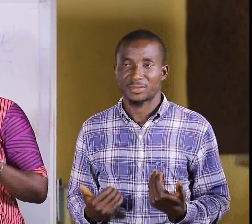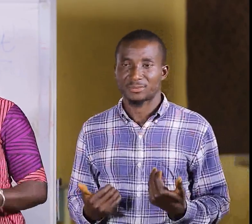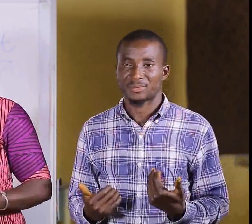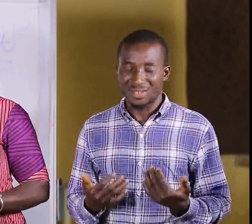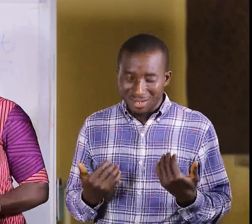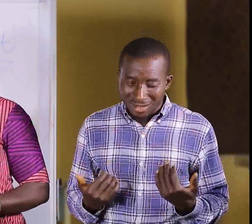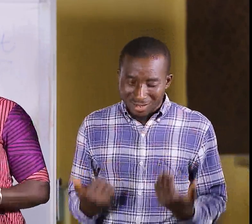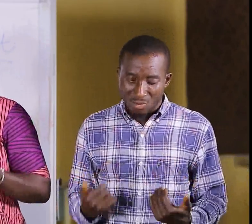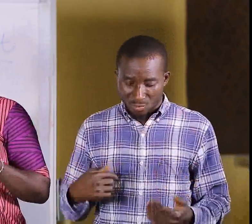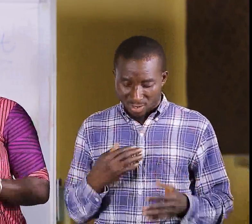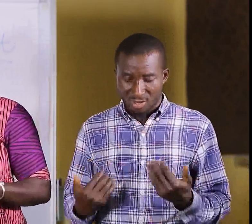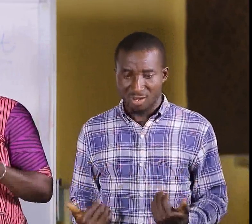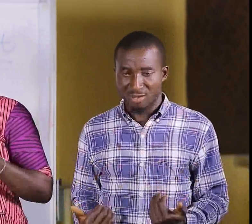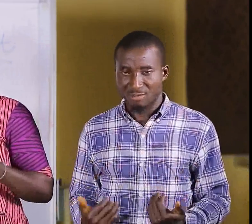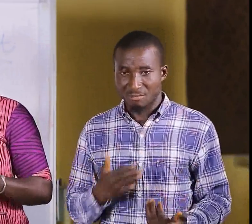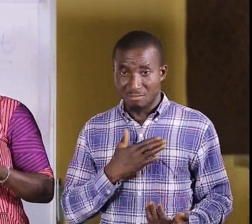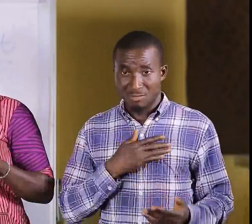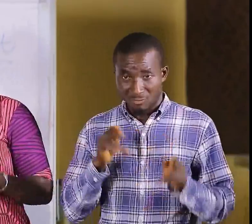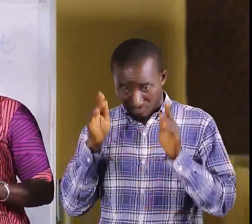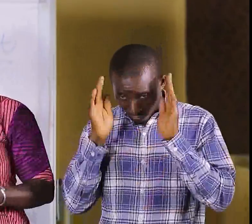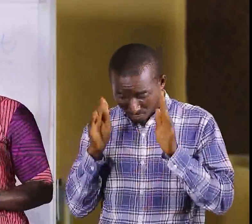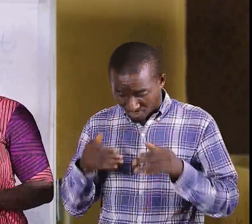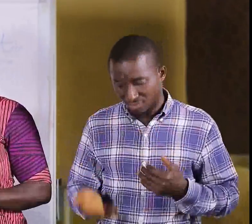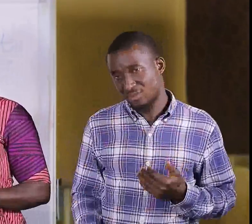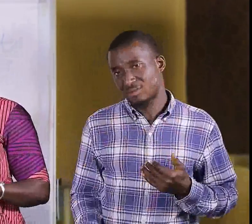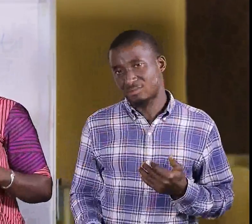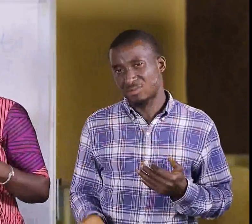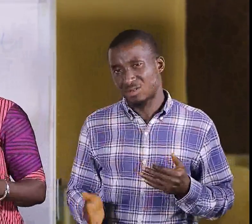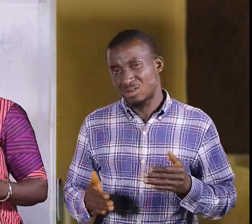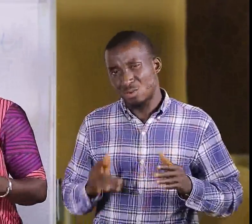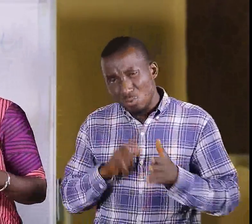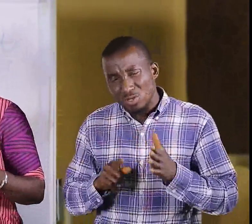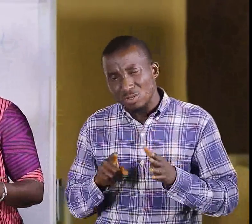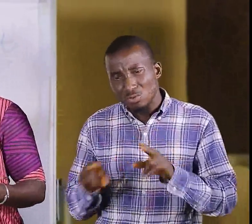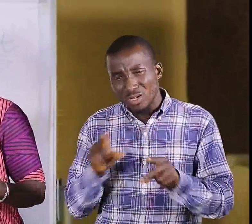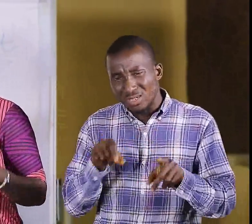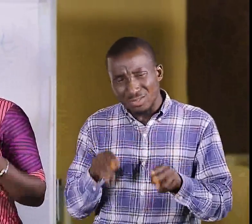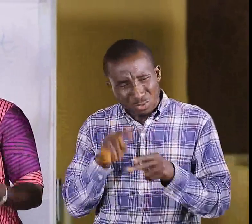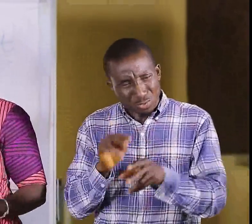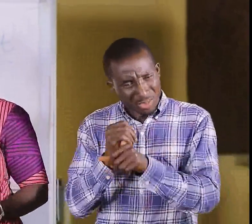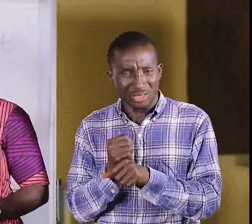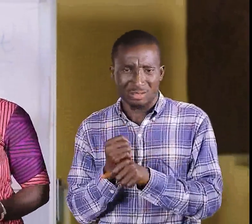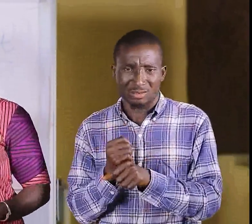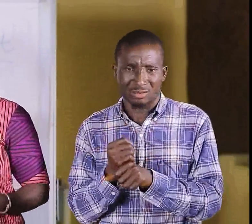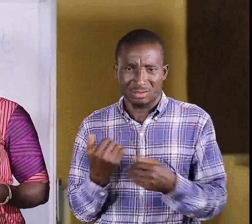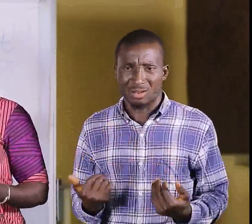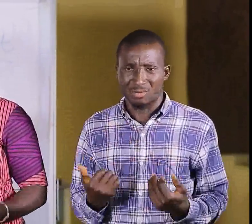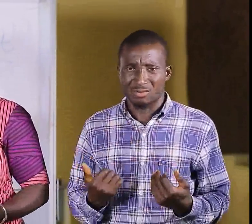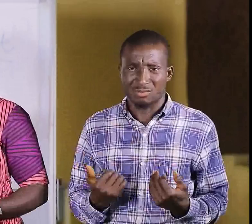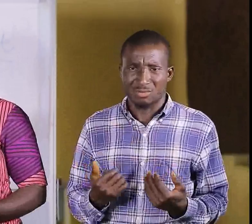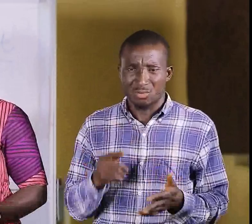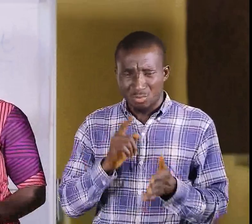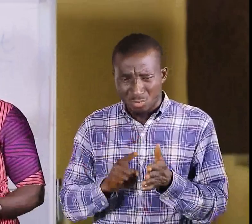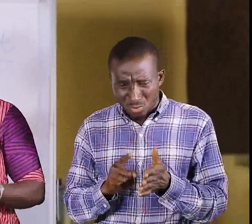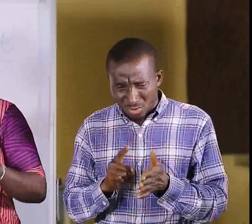My focus is here. What do I intend to achieve in this lesson? What do I hope that my viewers or listeners will gain